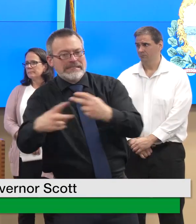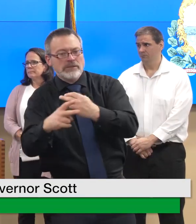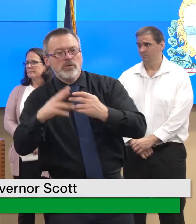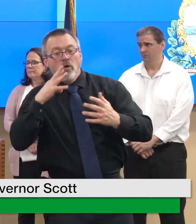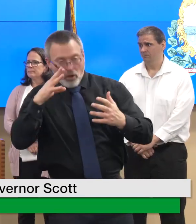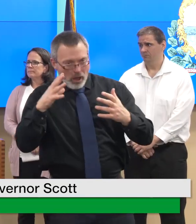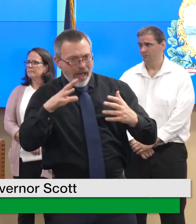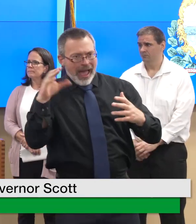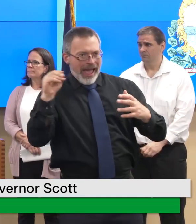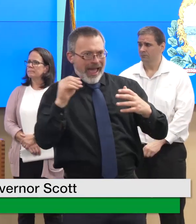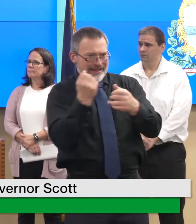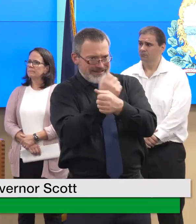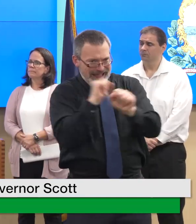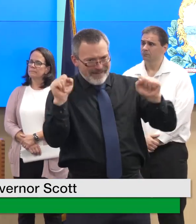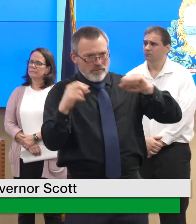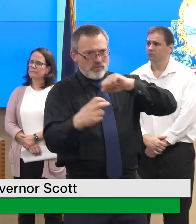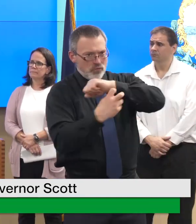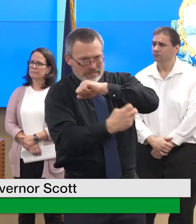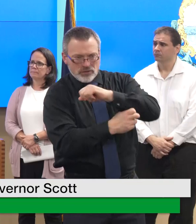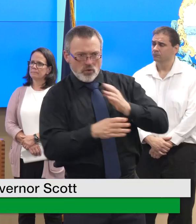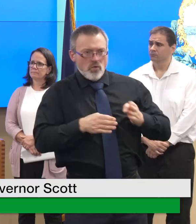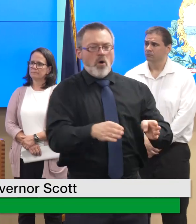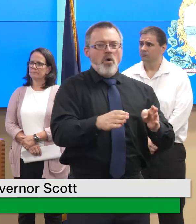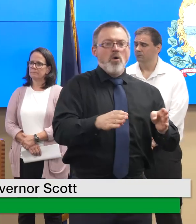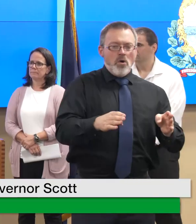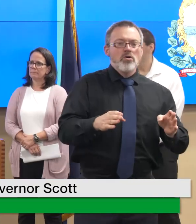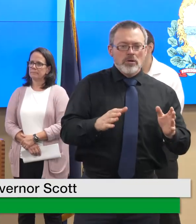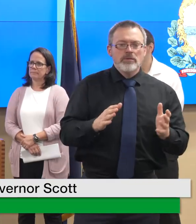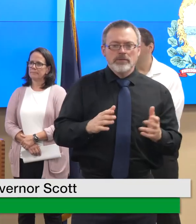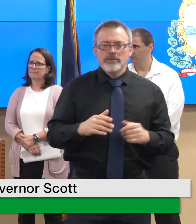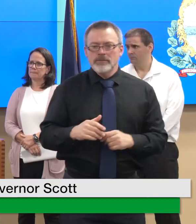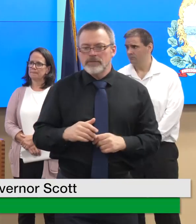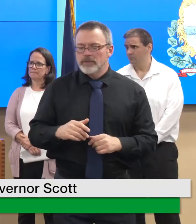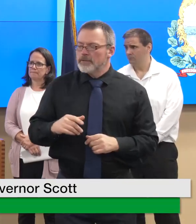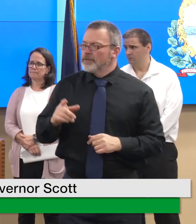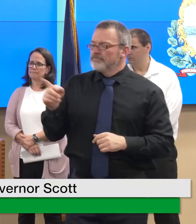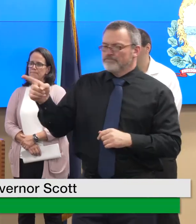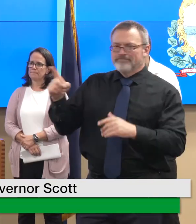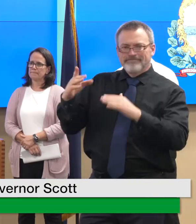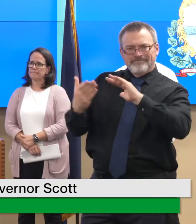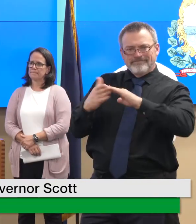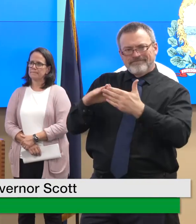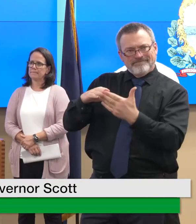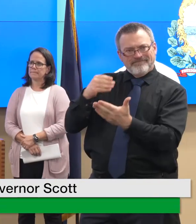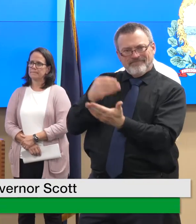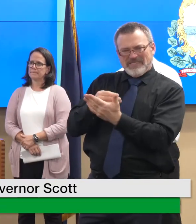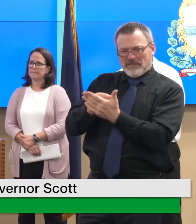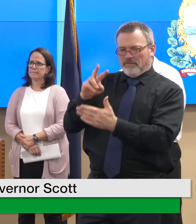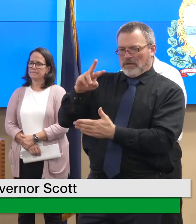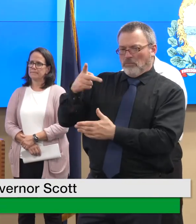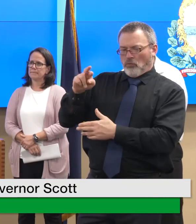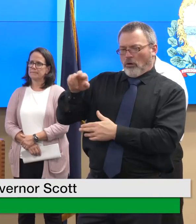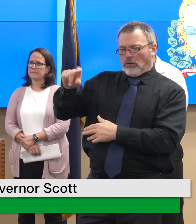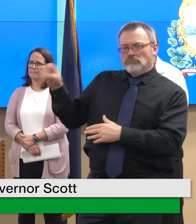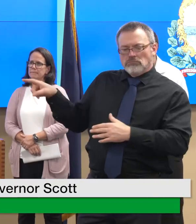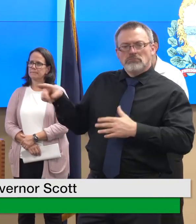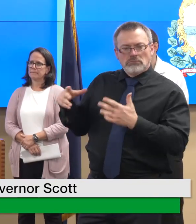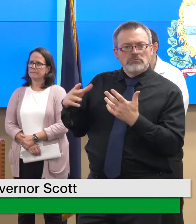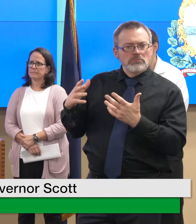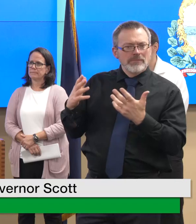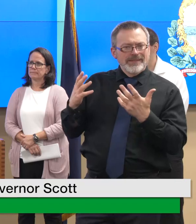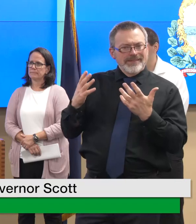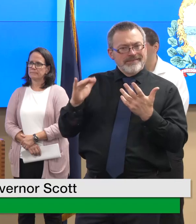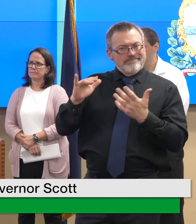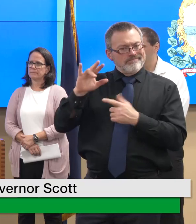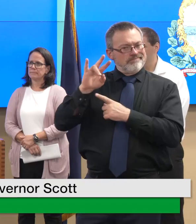Going back to municipal finances, I know you had expressed a worry that, you know, we might be triggering the 75%